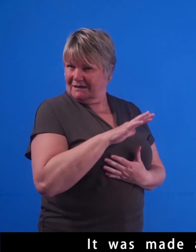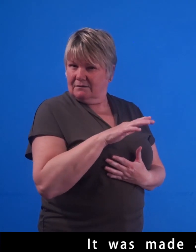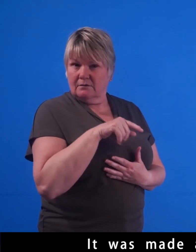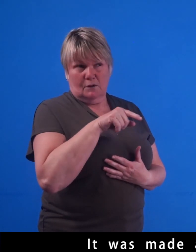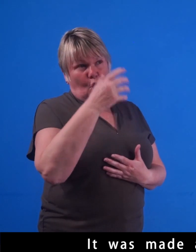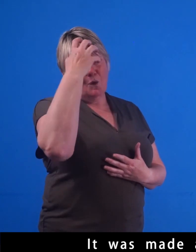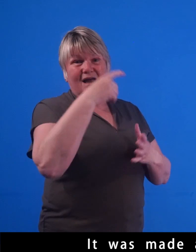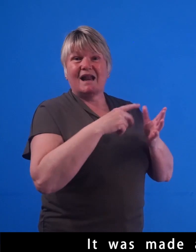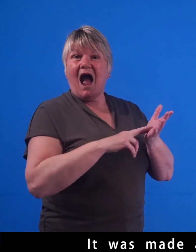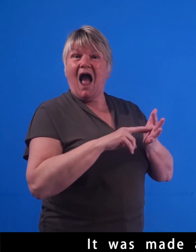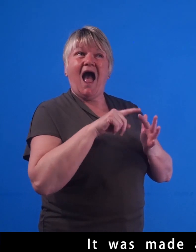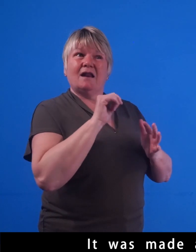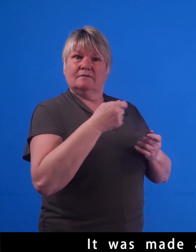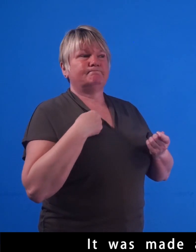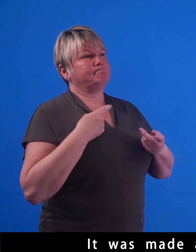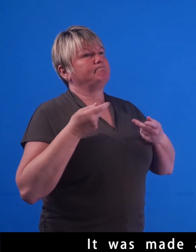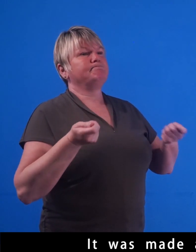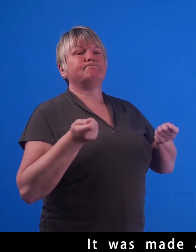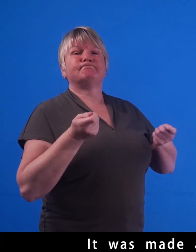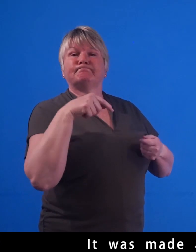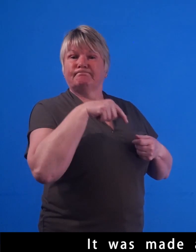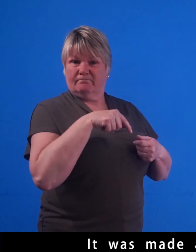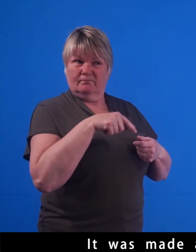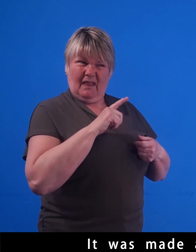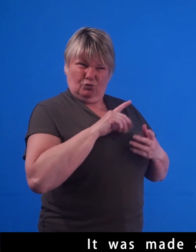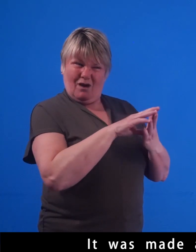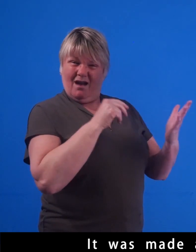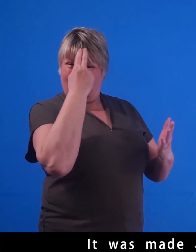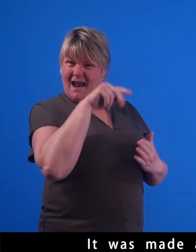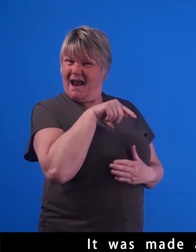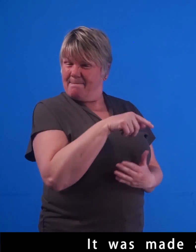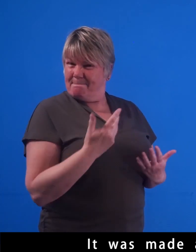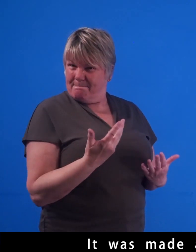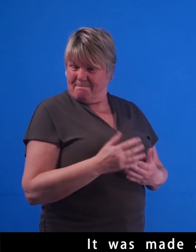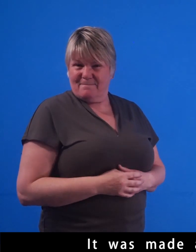It was made about 1740 in the reign of Queen Anne, hence its name.